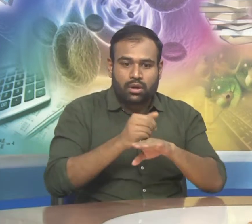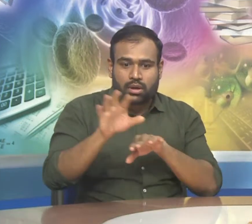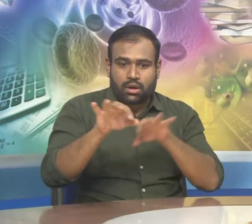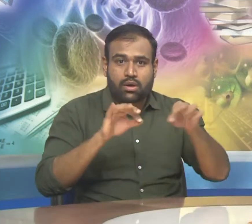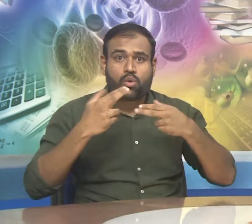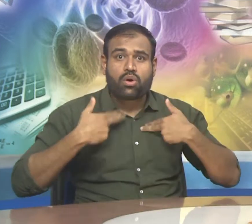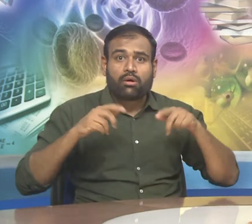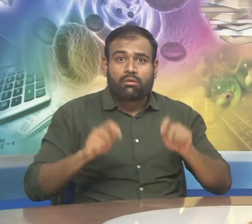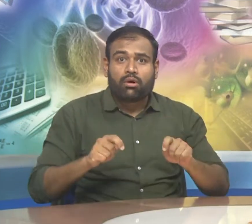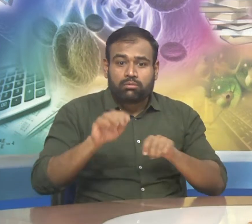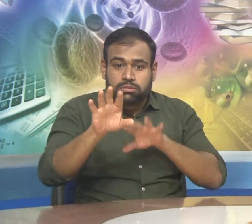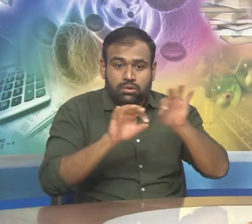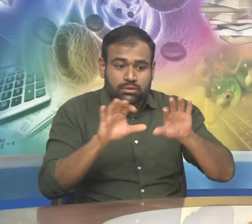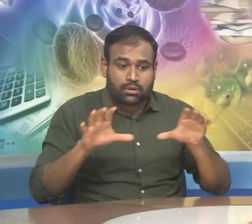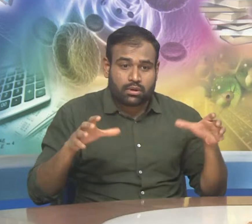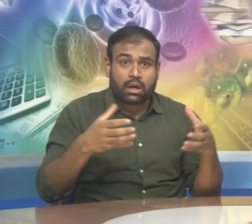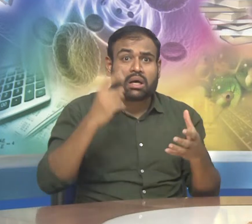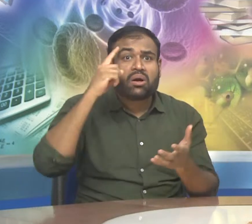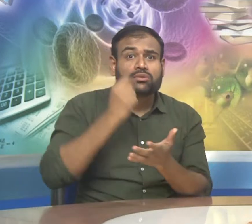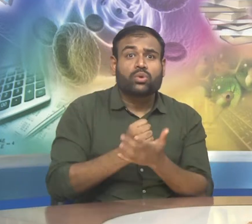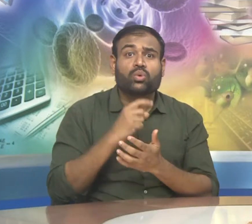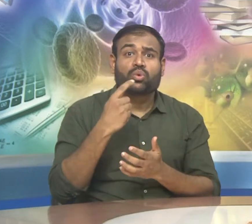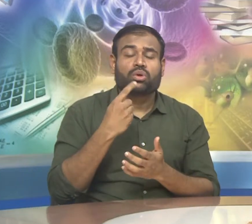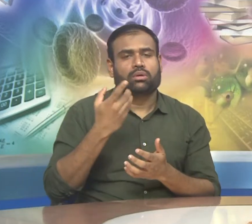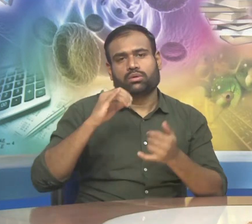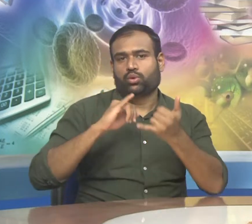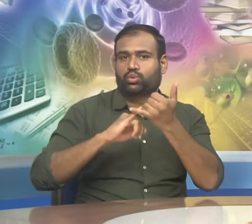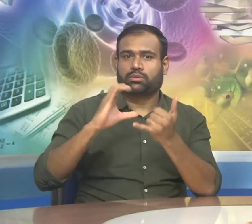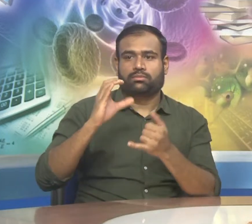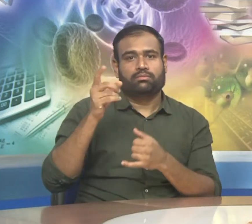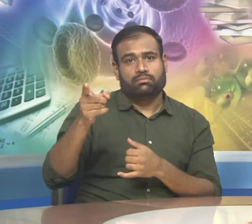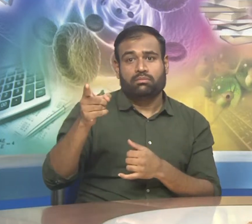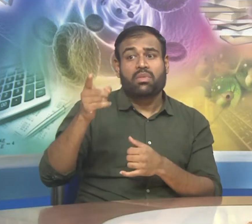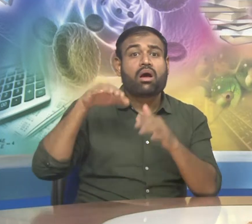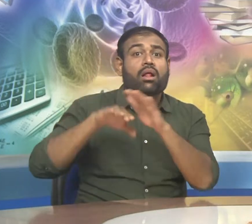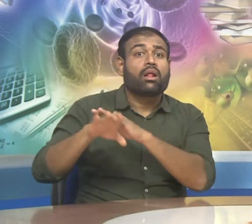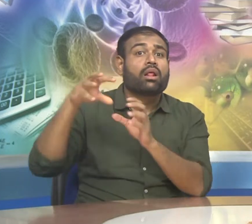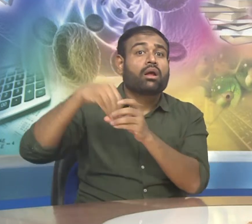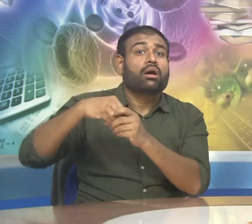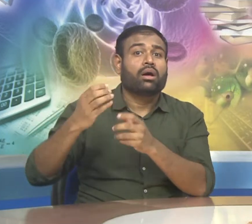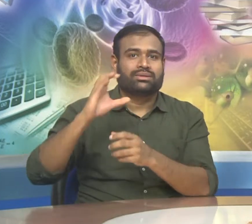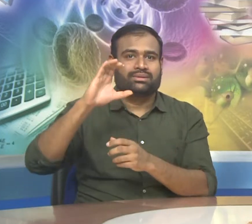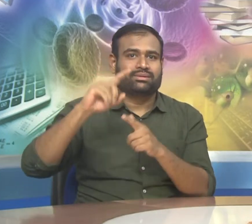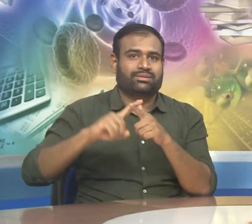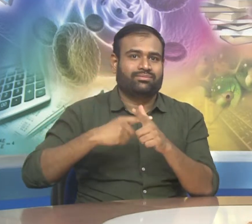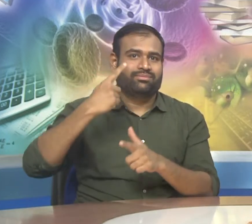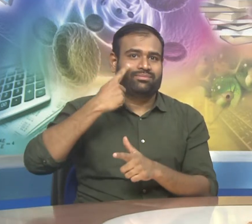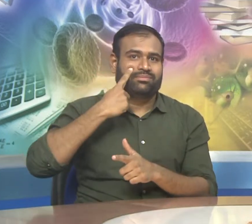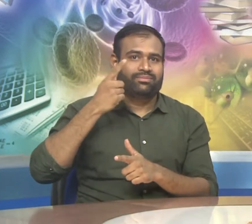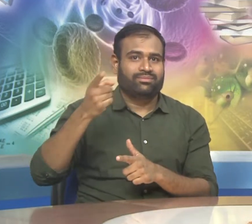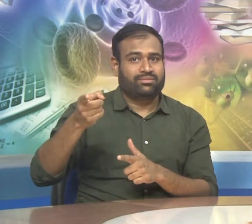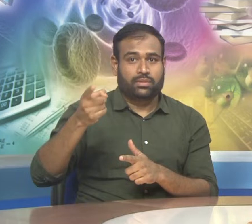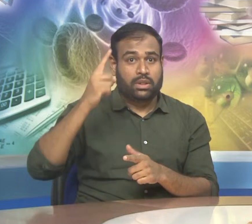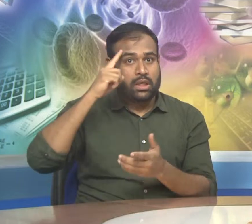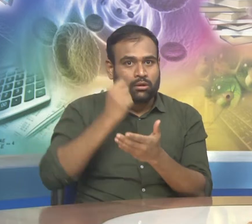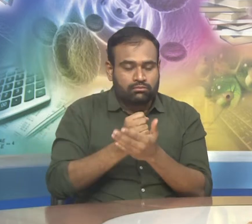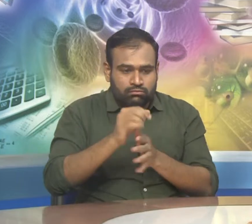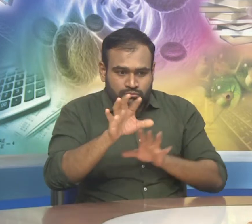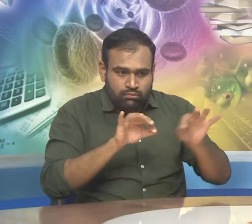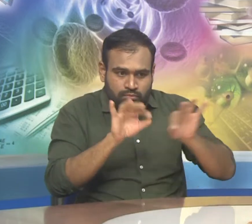Actual selection of judges is made by a team of senior judges of the Supreme